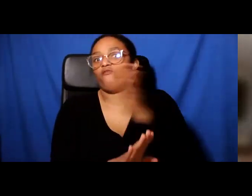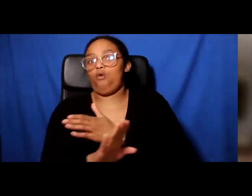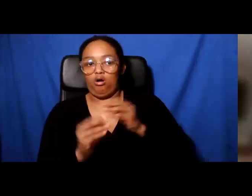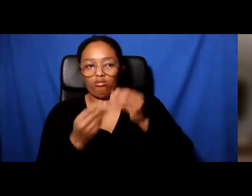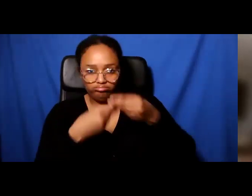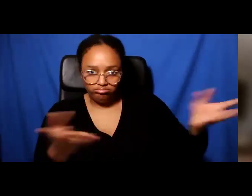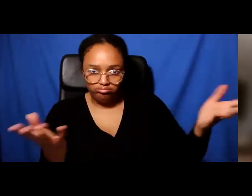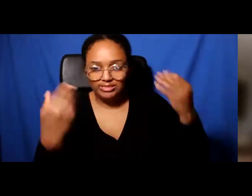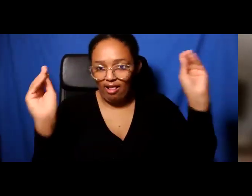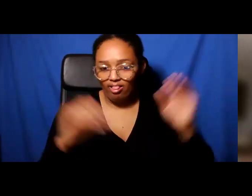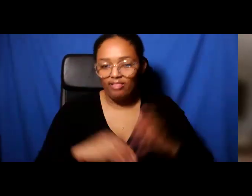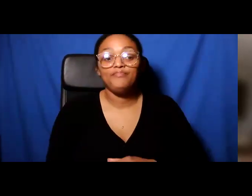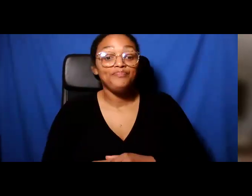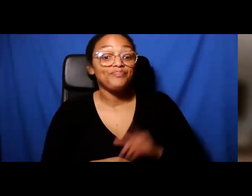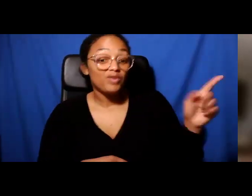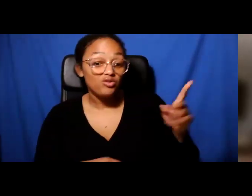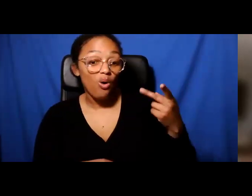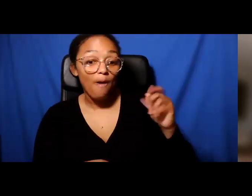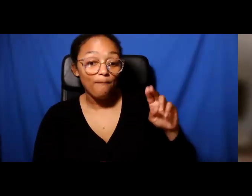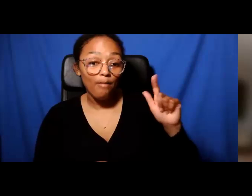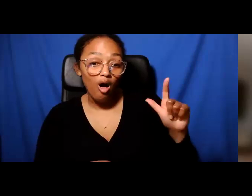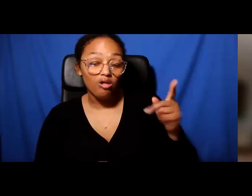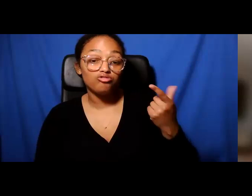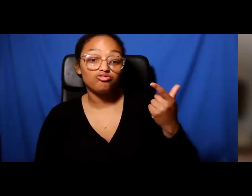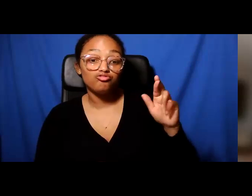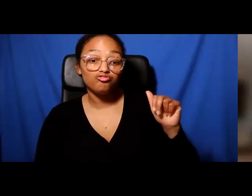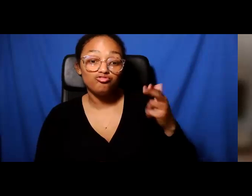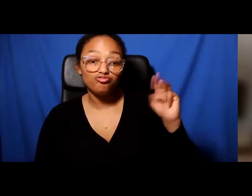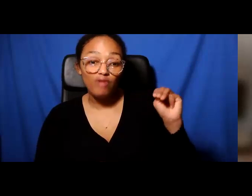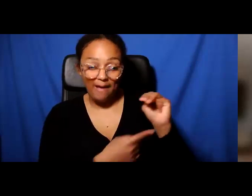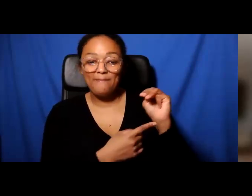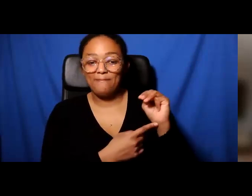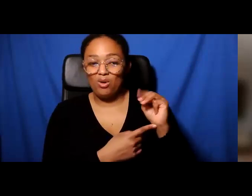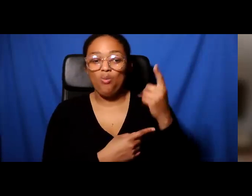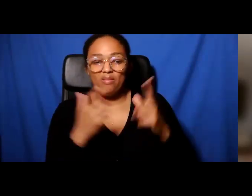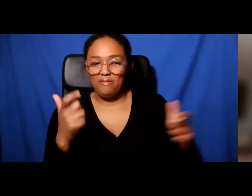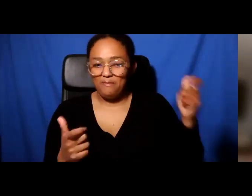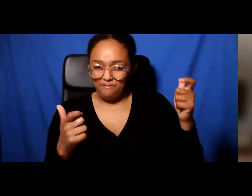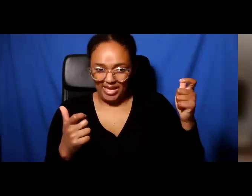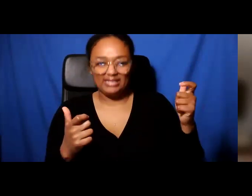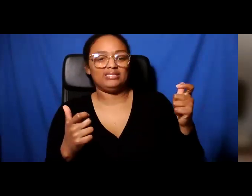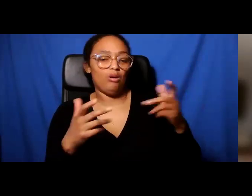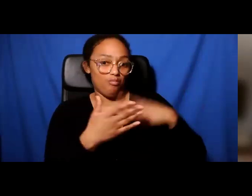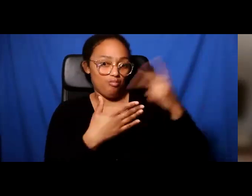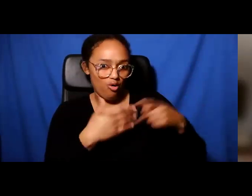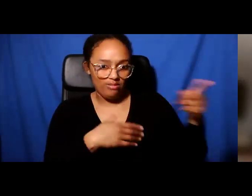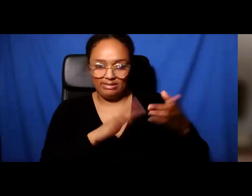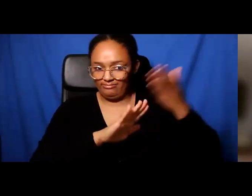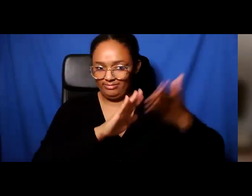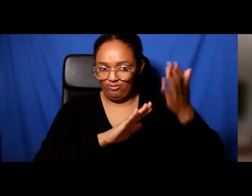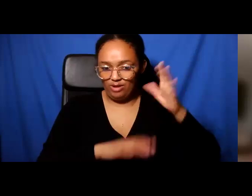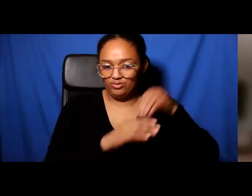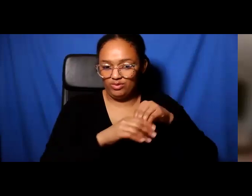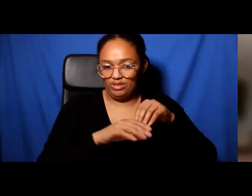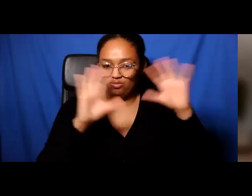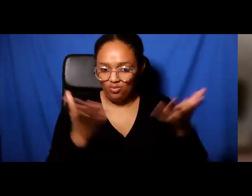Paul Graham. He's the founder of one of the biggest accelerators in the world, Y Combinator. And Paul Graham has this saying, do